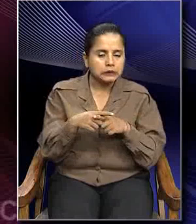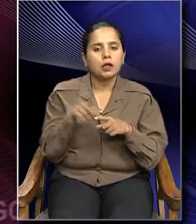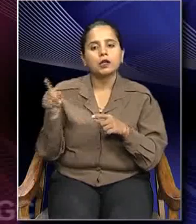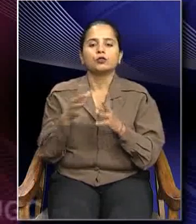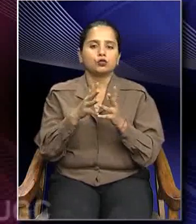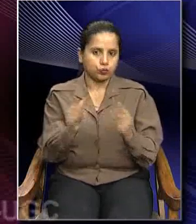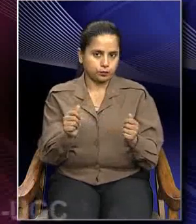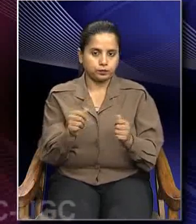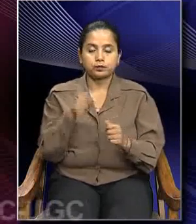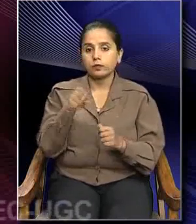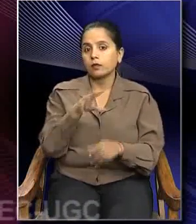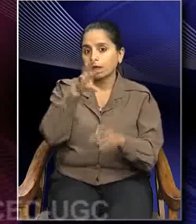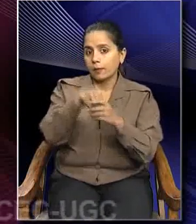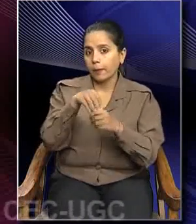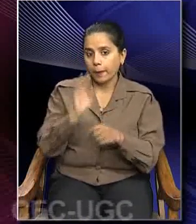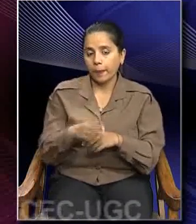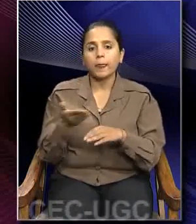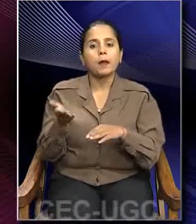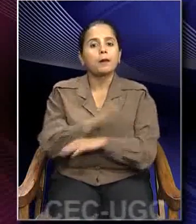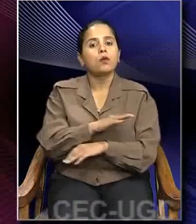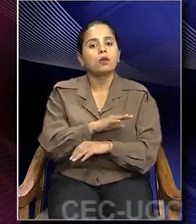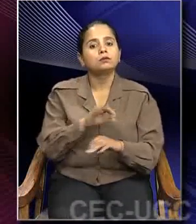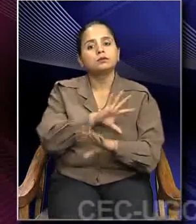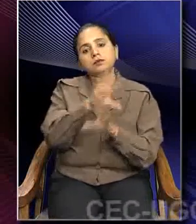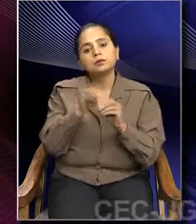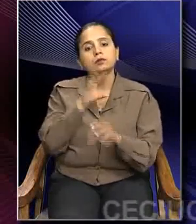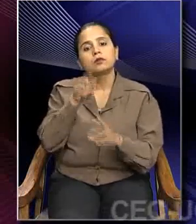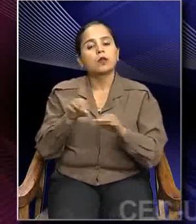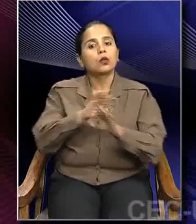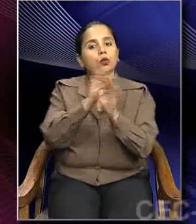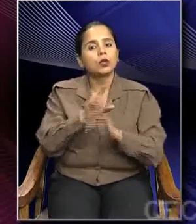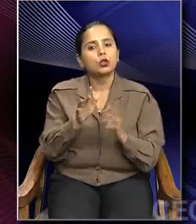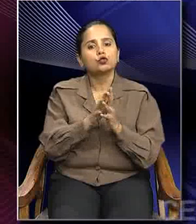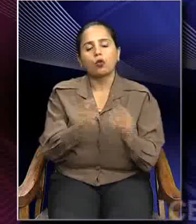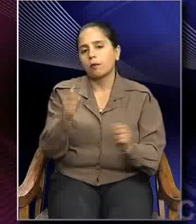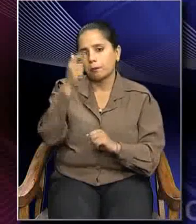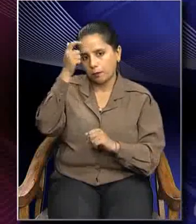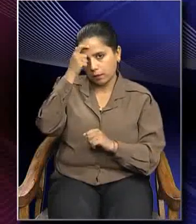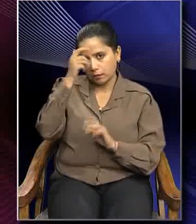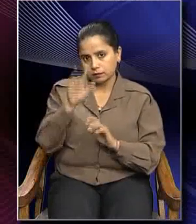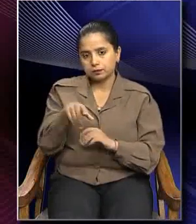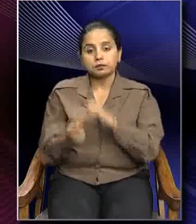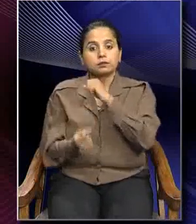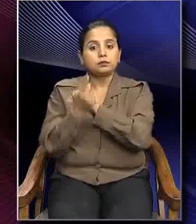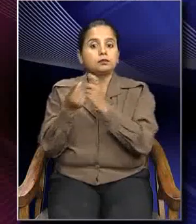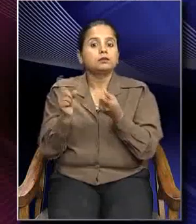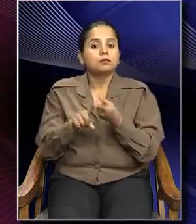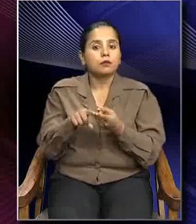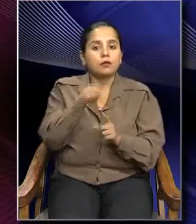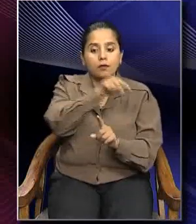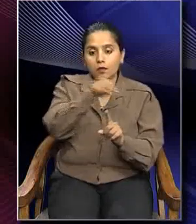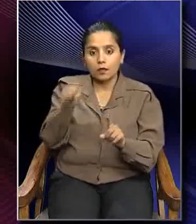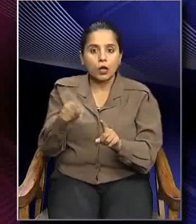It entails a presupposition which solves the problem that occurred between the